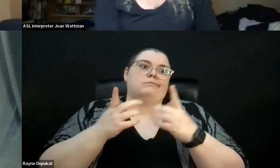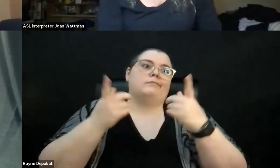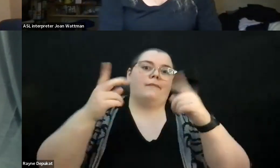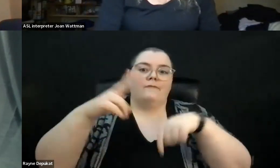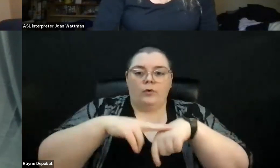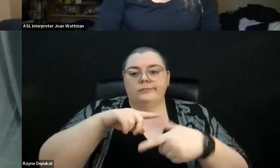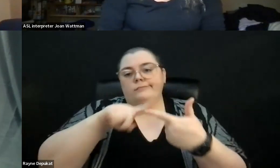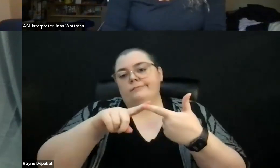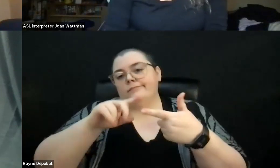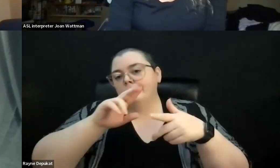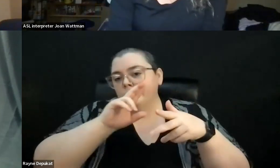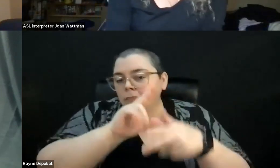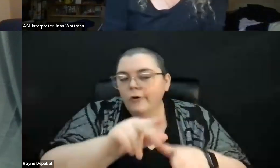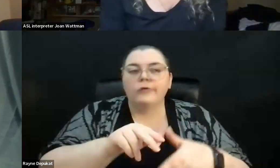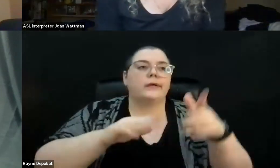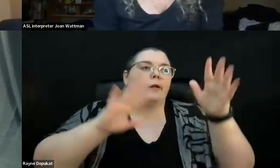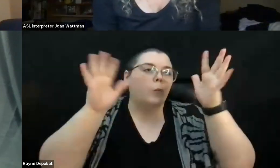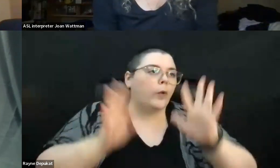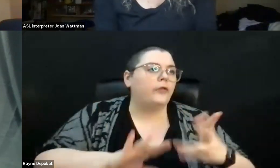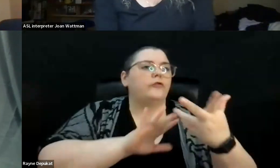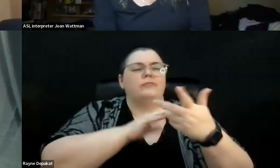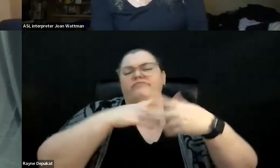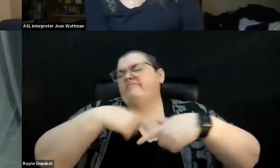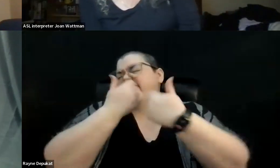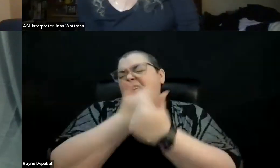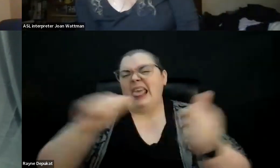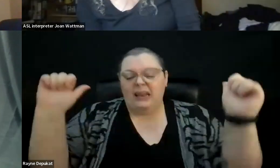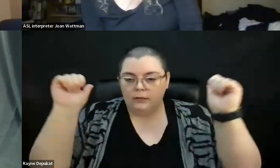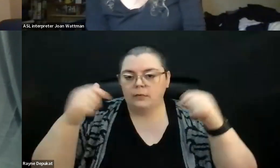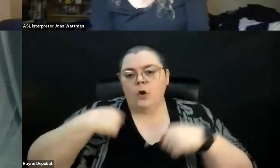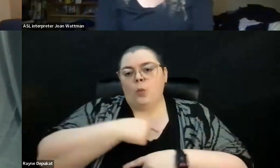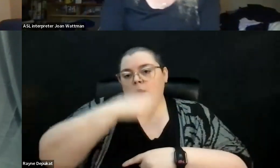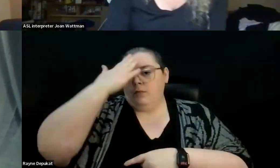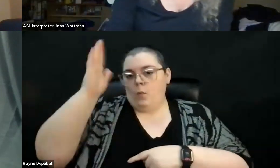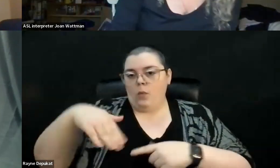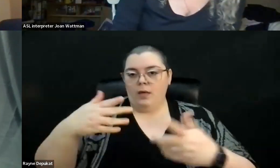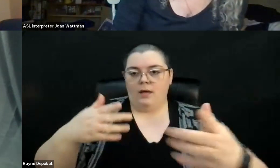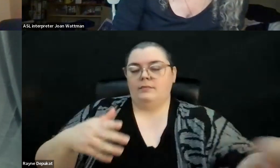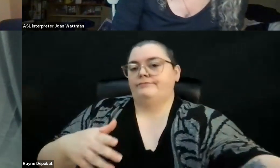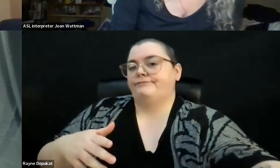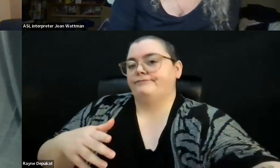Not only COVID, but also other natural disasters, weather,